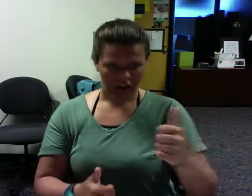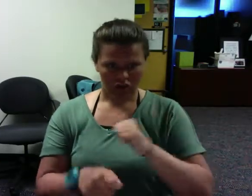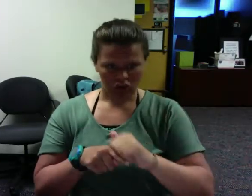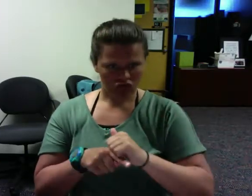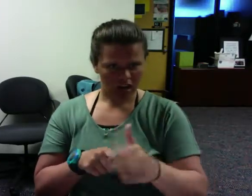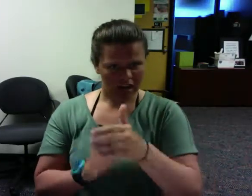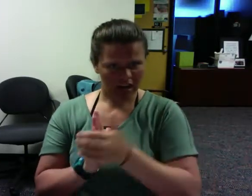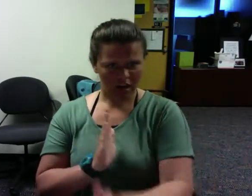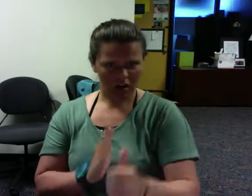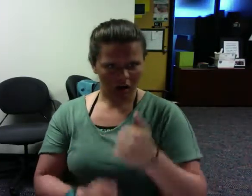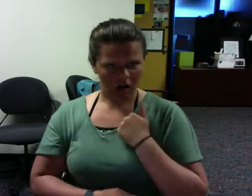Lacey?